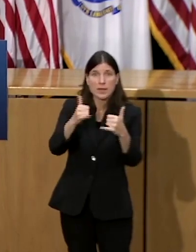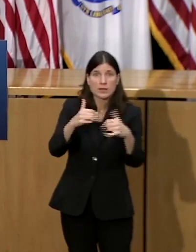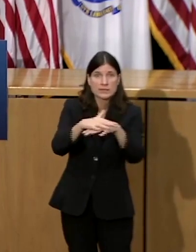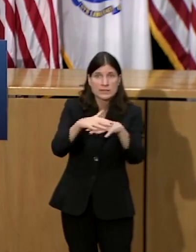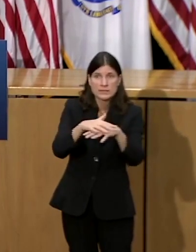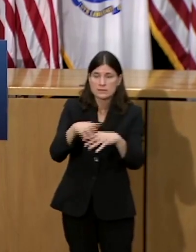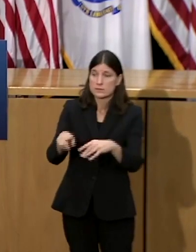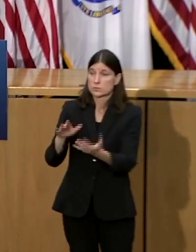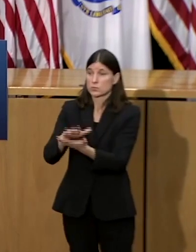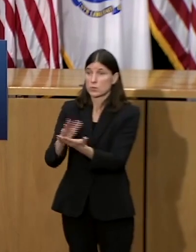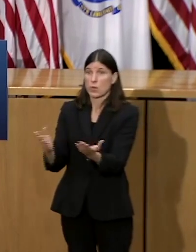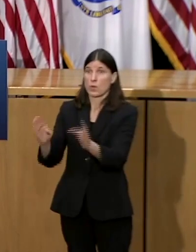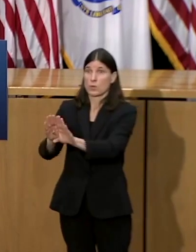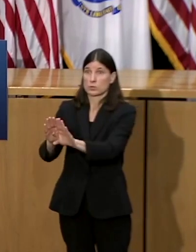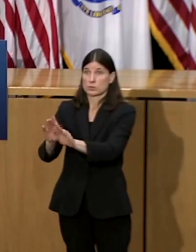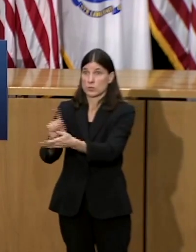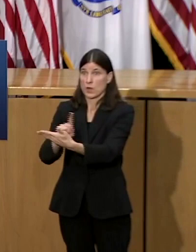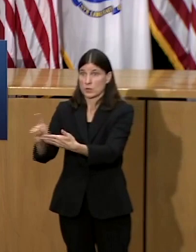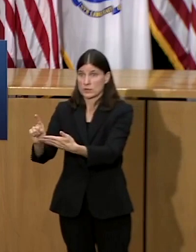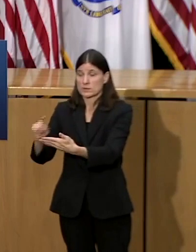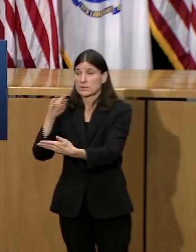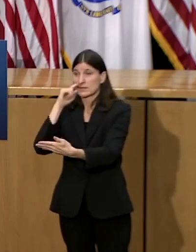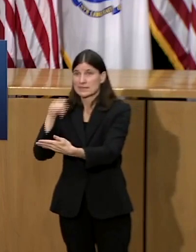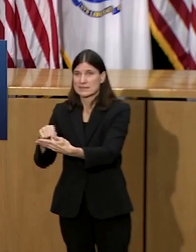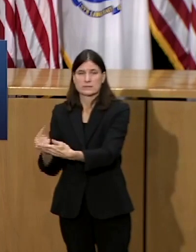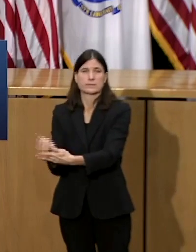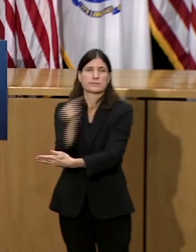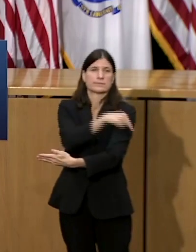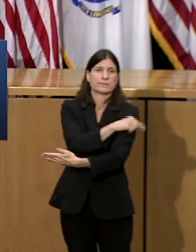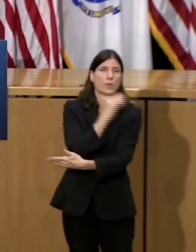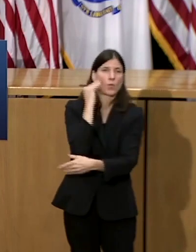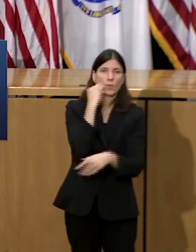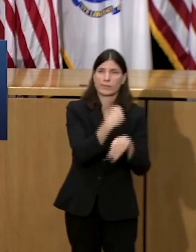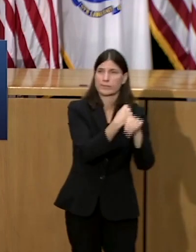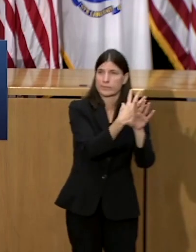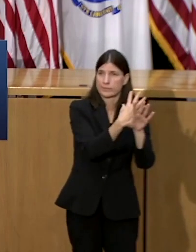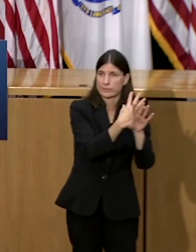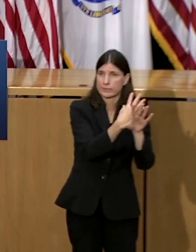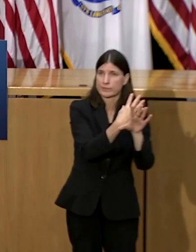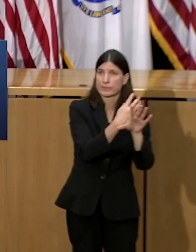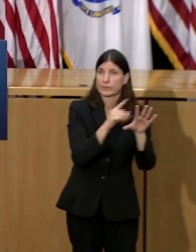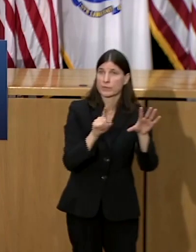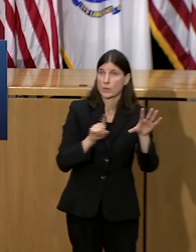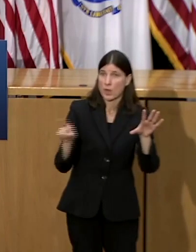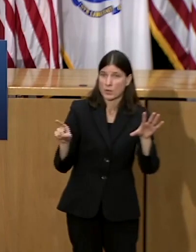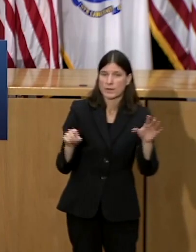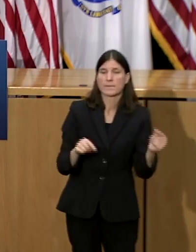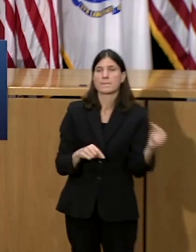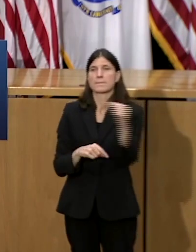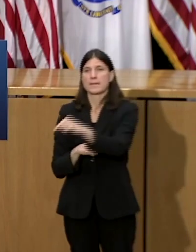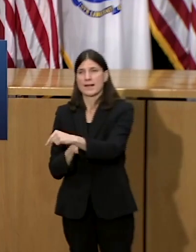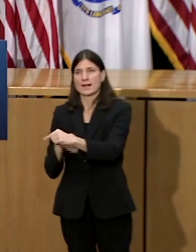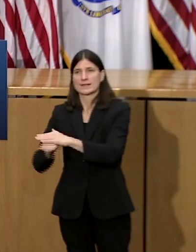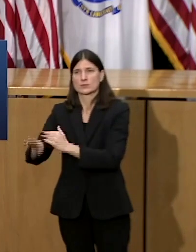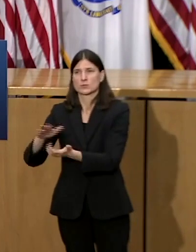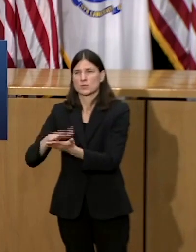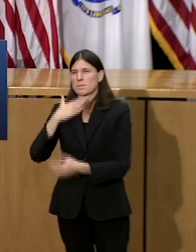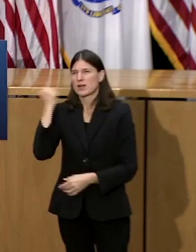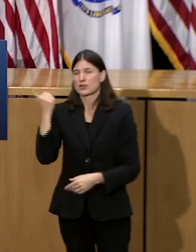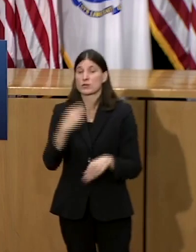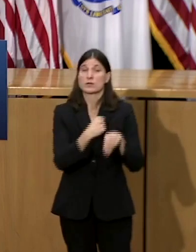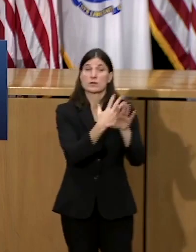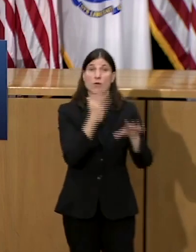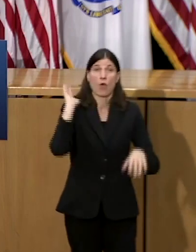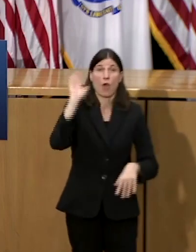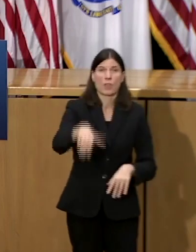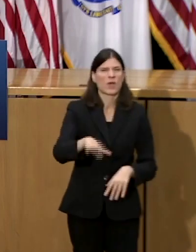stay remote, even if the data supports spending time in class. So if a